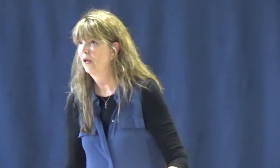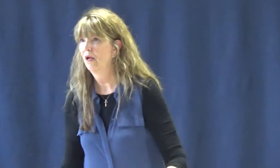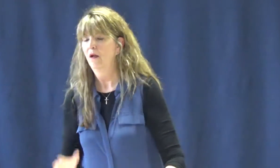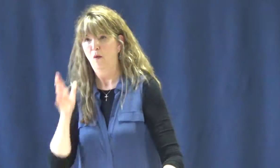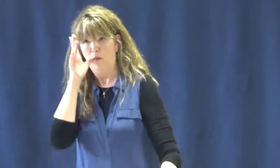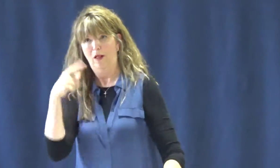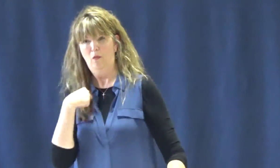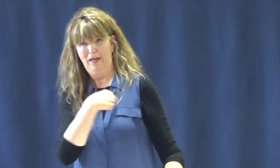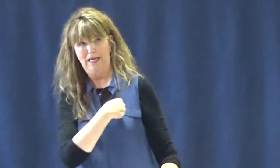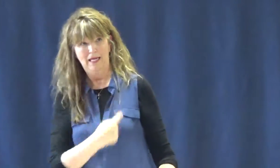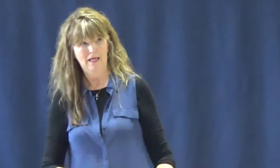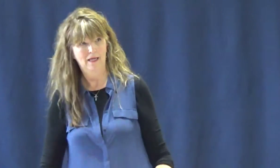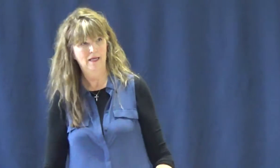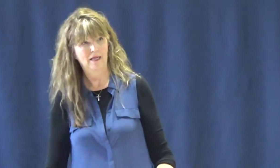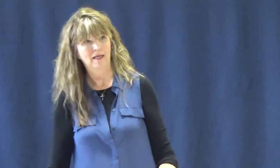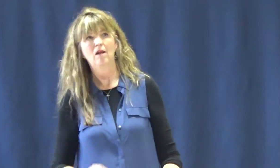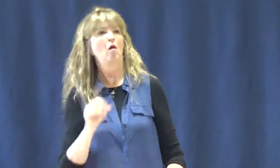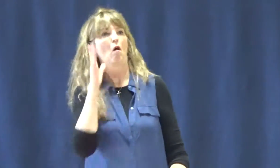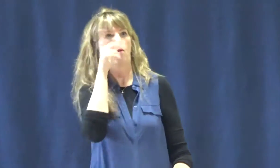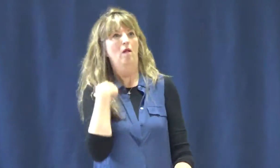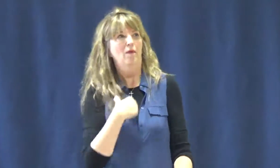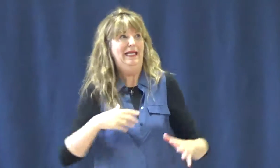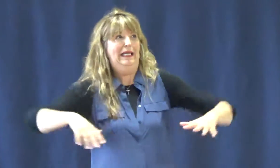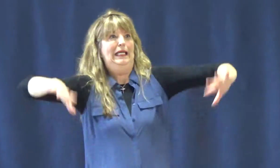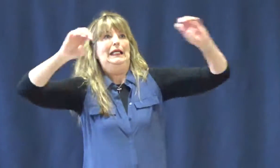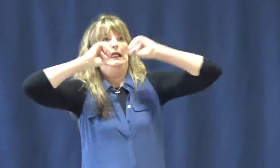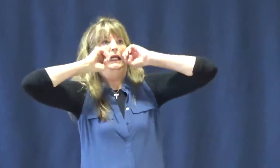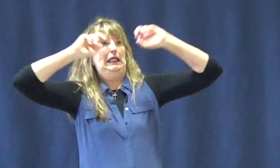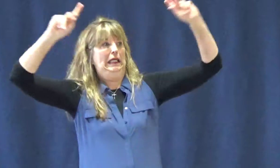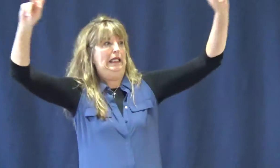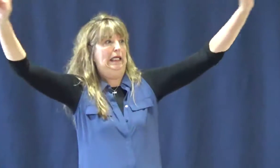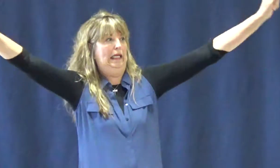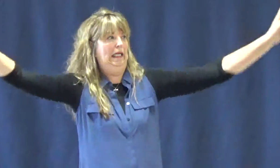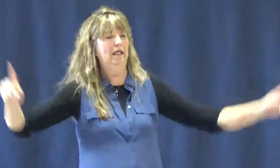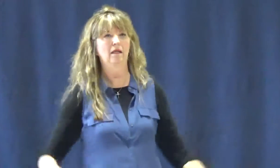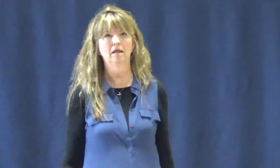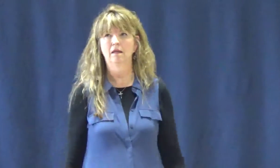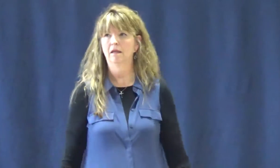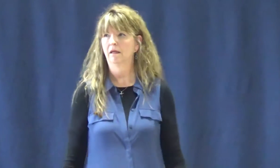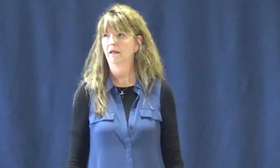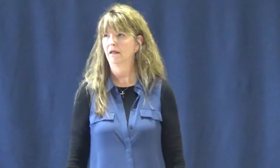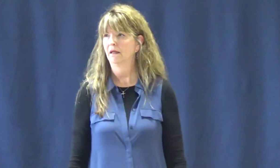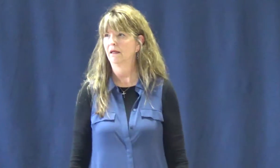leprosy. Would we be willing to do that, or would we be terrified?